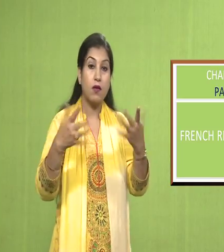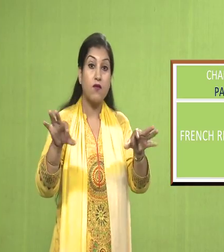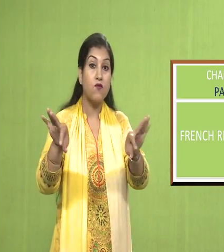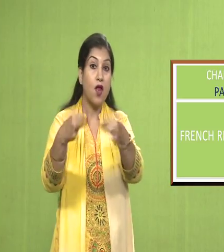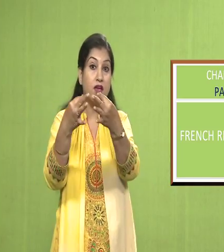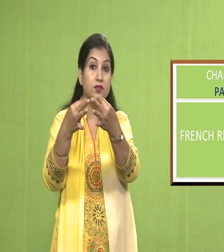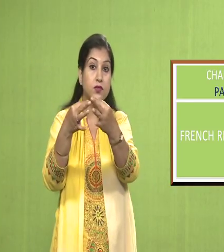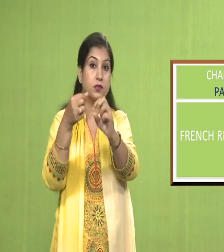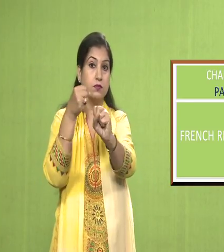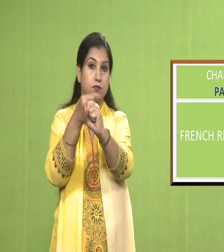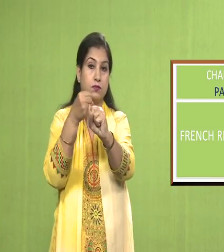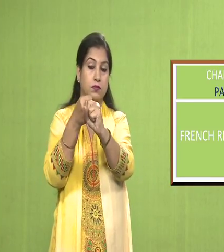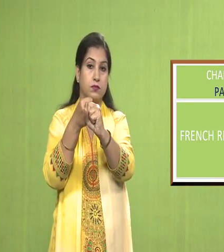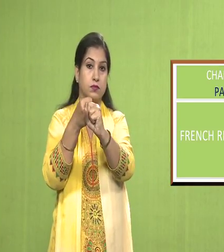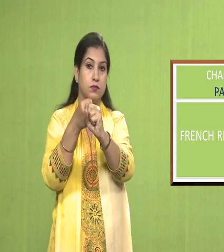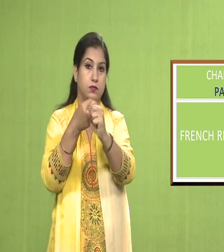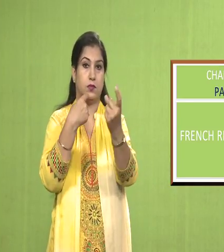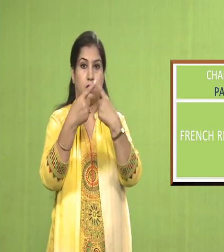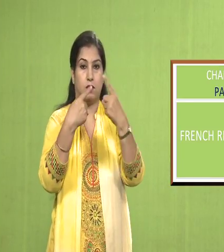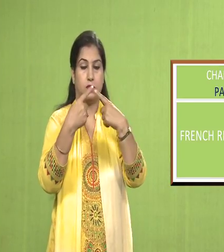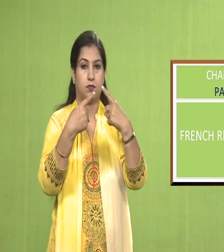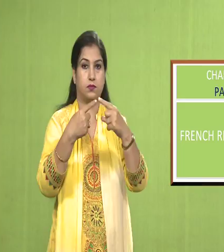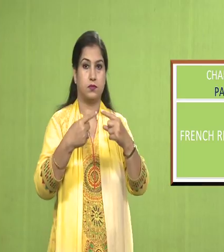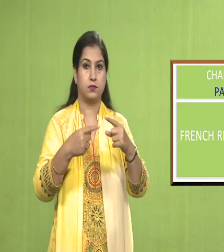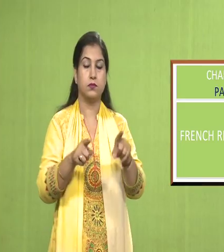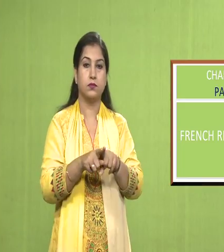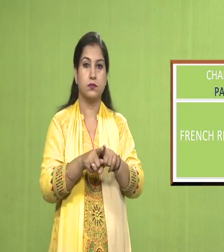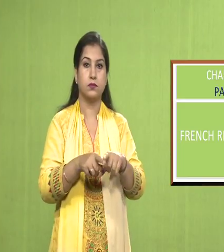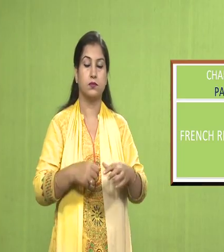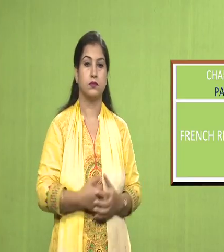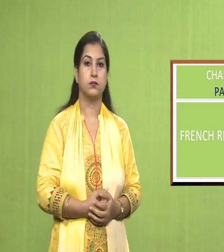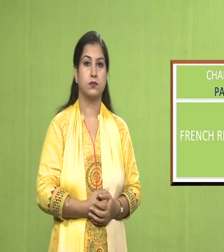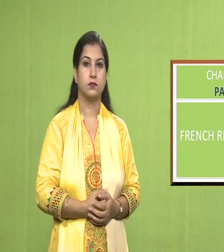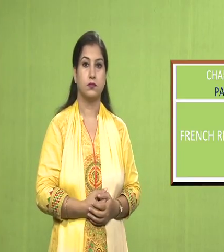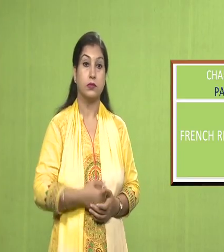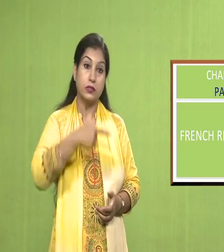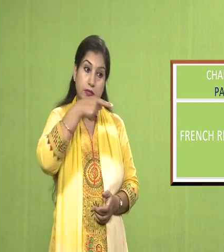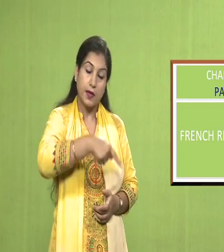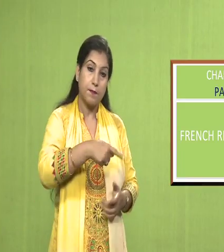the French Revolution as a part of Age of Revolutions.